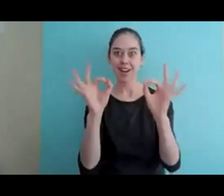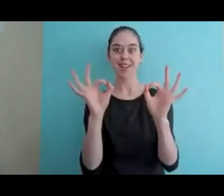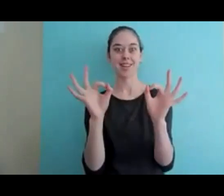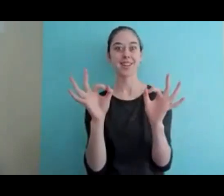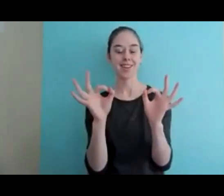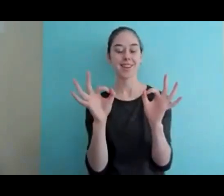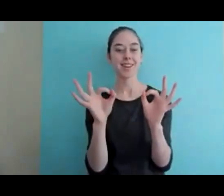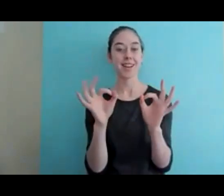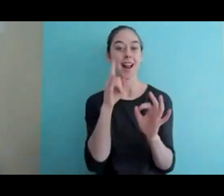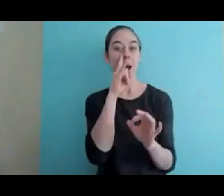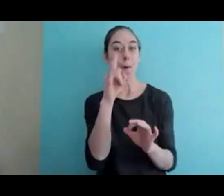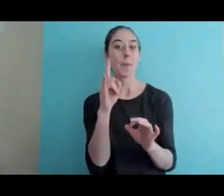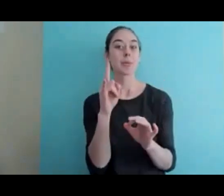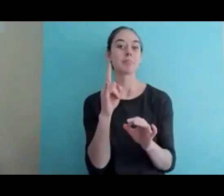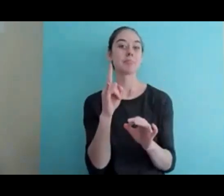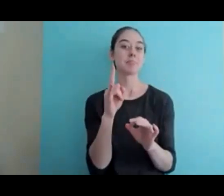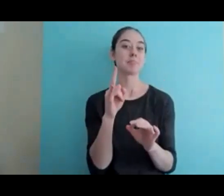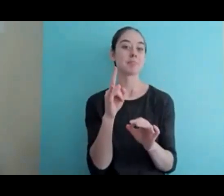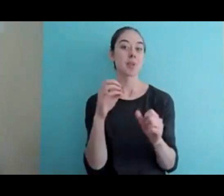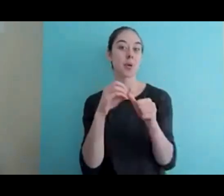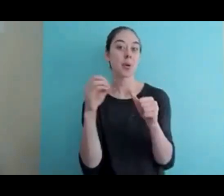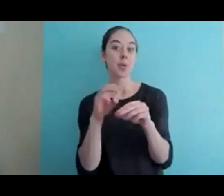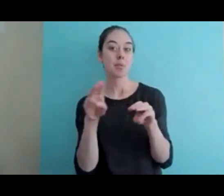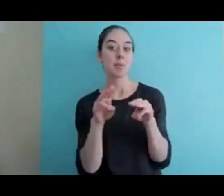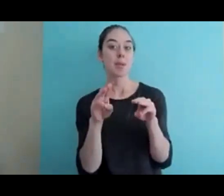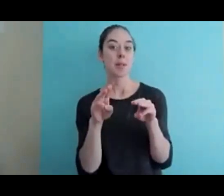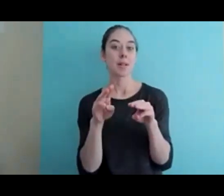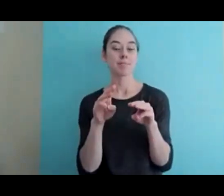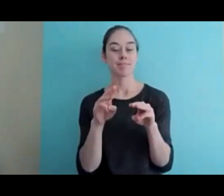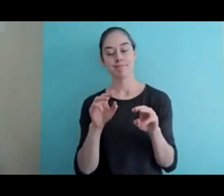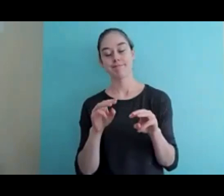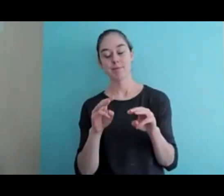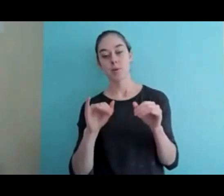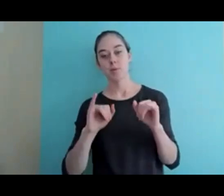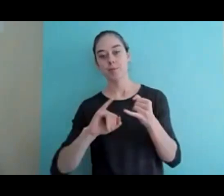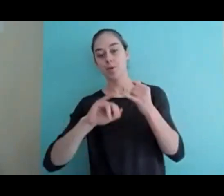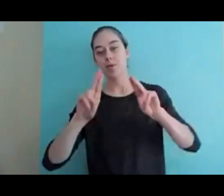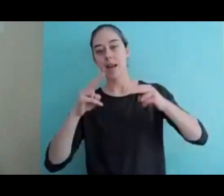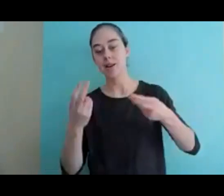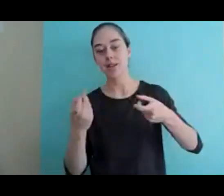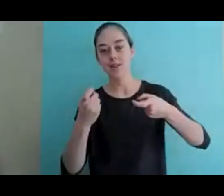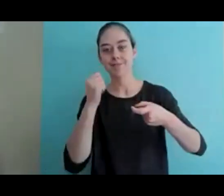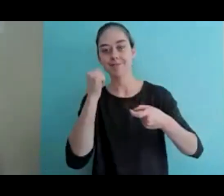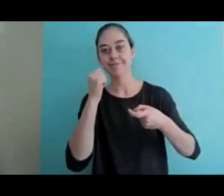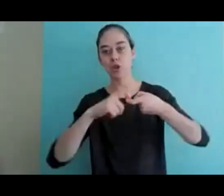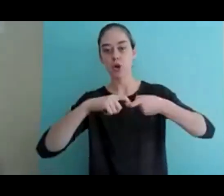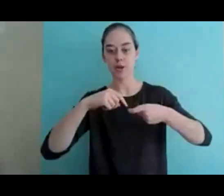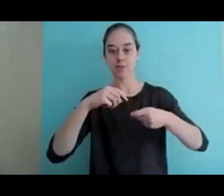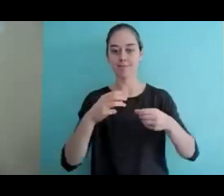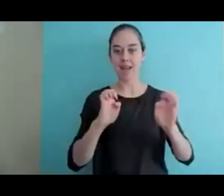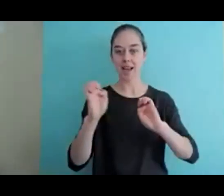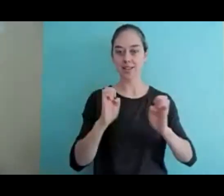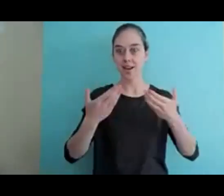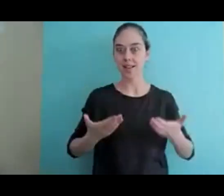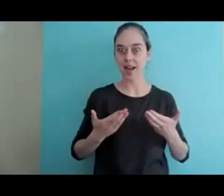know, I hope the others are, the people that can't make these workouts are doing them at a later time as well, because they're really,